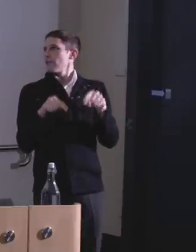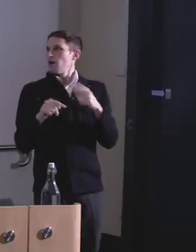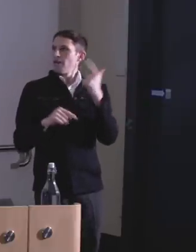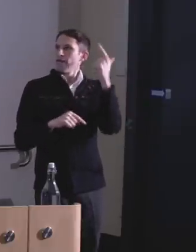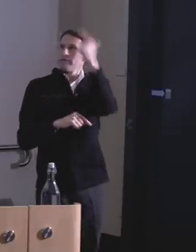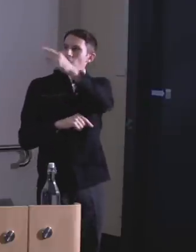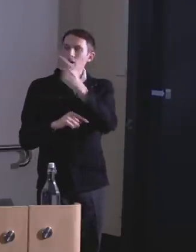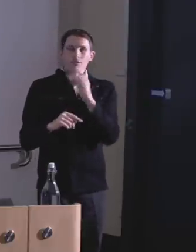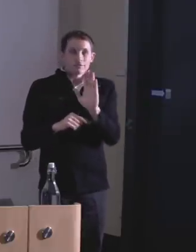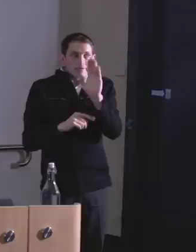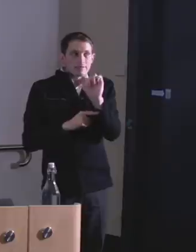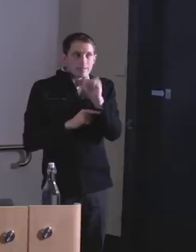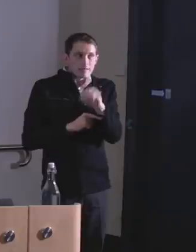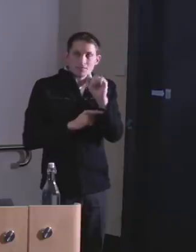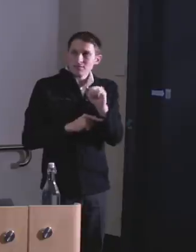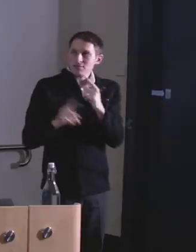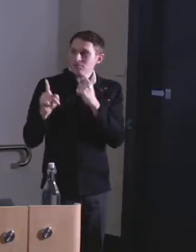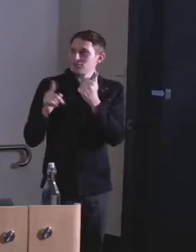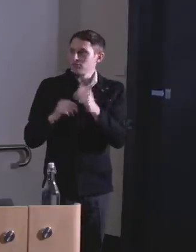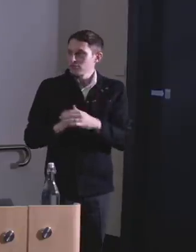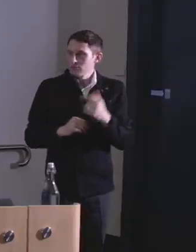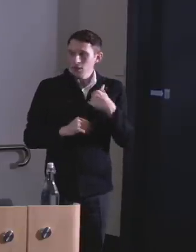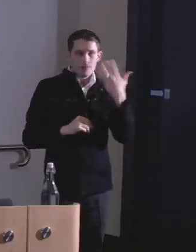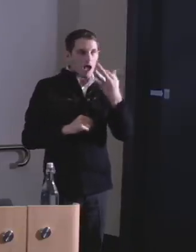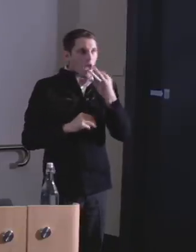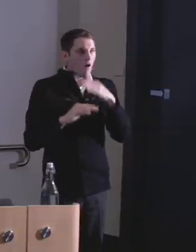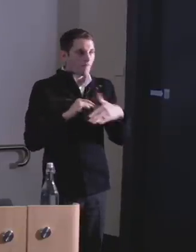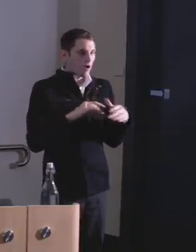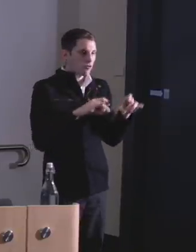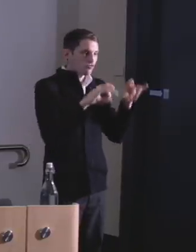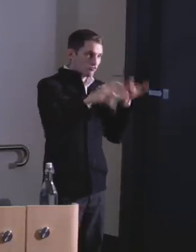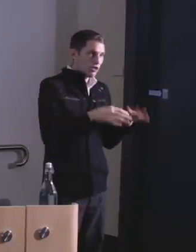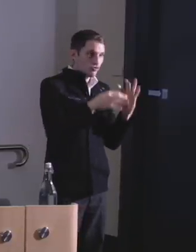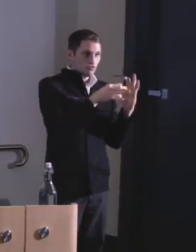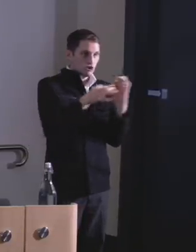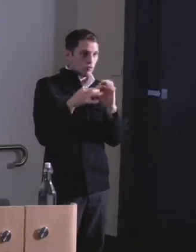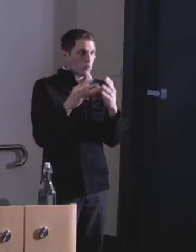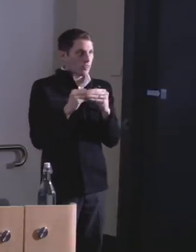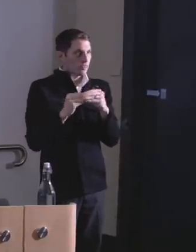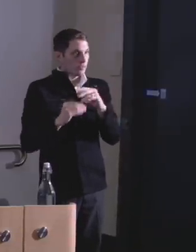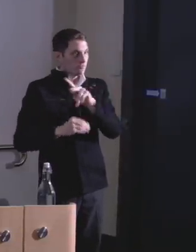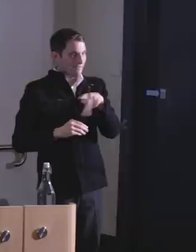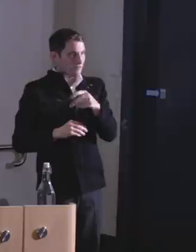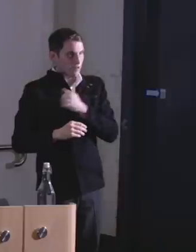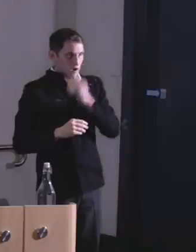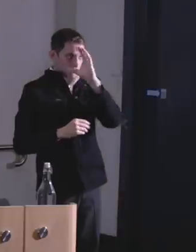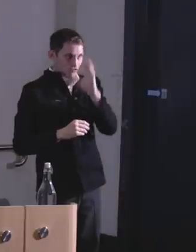Yes. I was asked to say something about Australia's relationship with the Pacific, or my country.